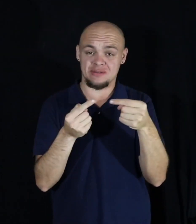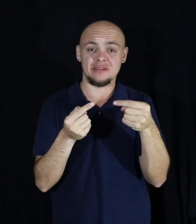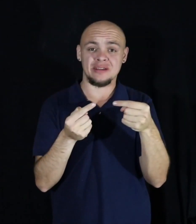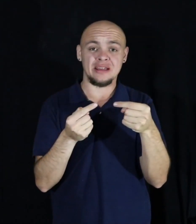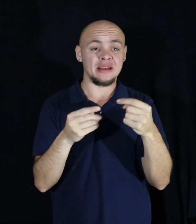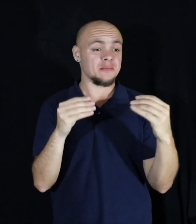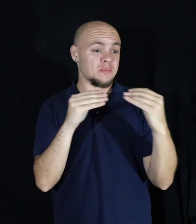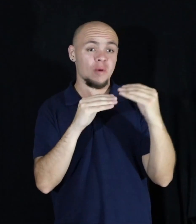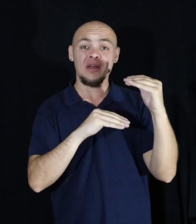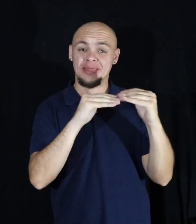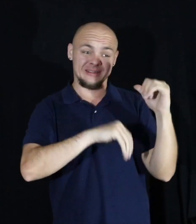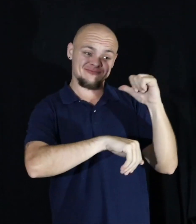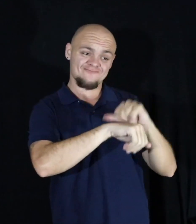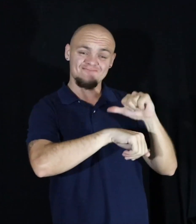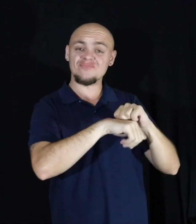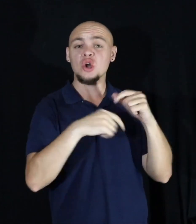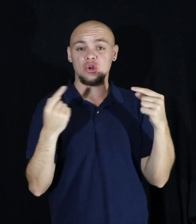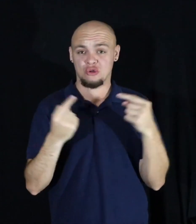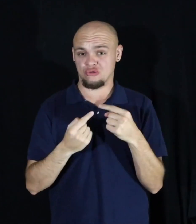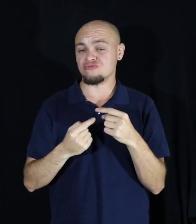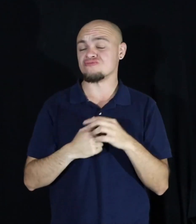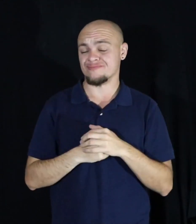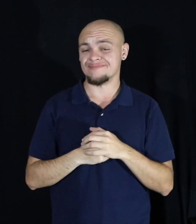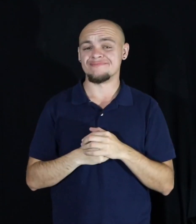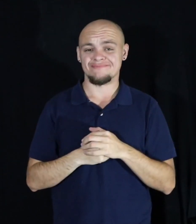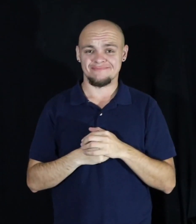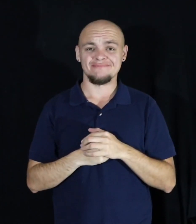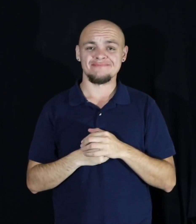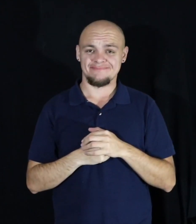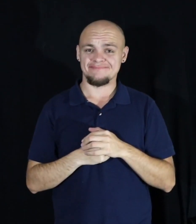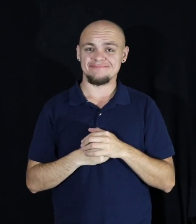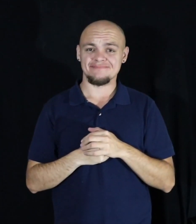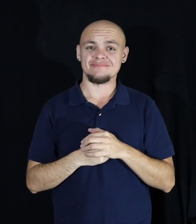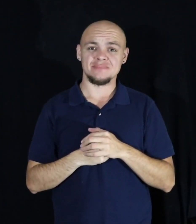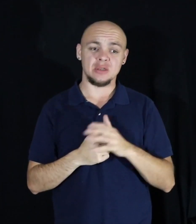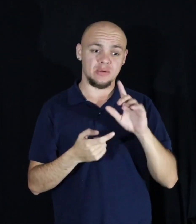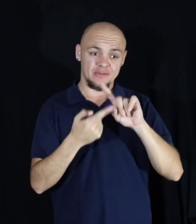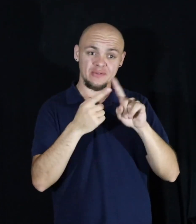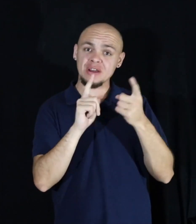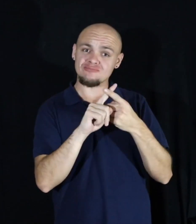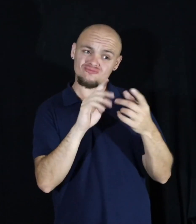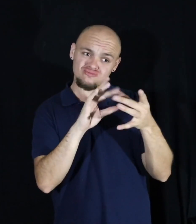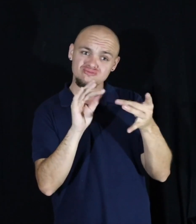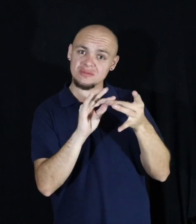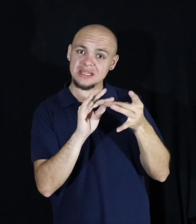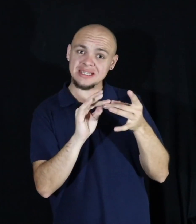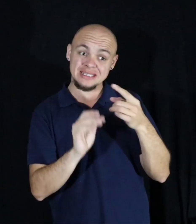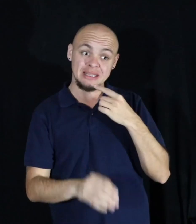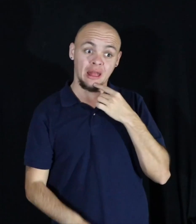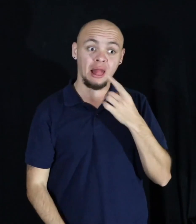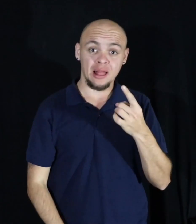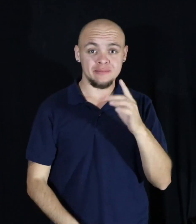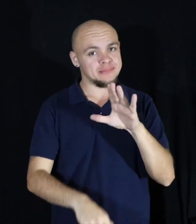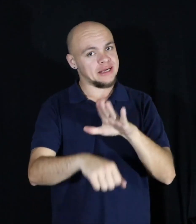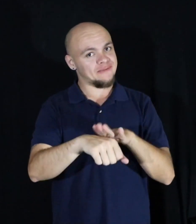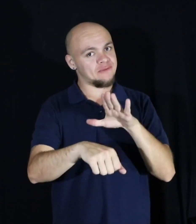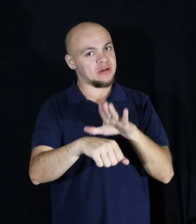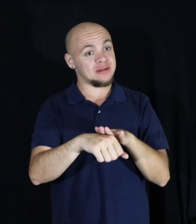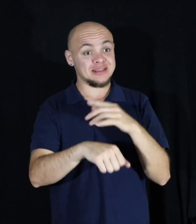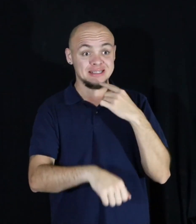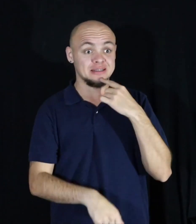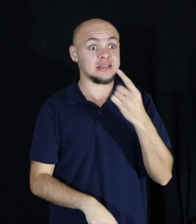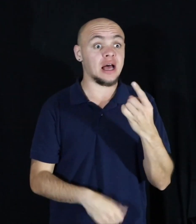than sticks and stones. We need to be very careful what we say to our friends, because once you've said something, it can't be taken